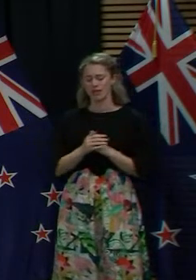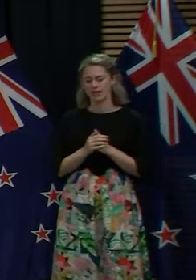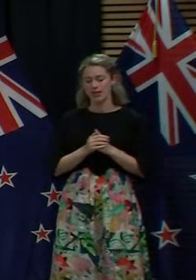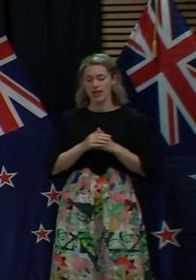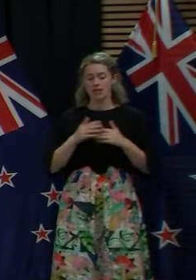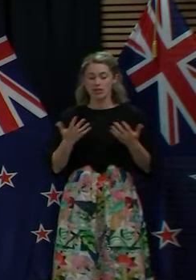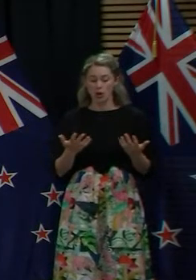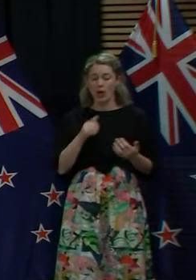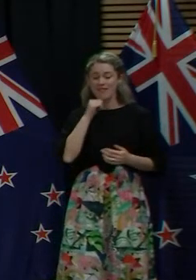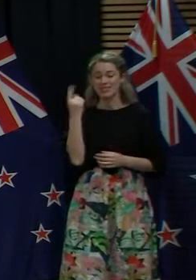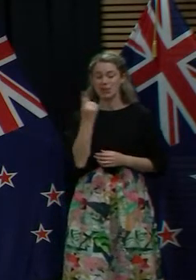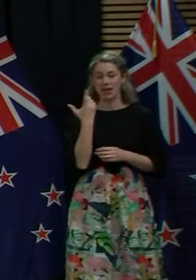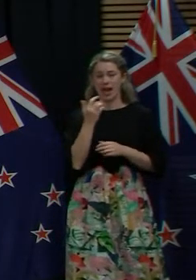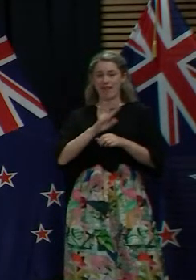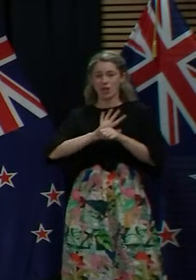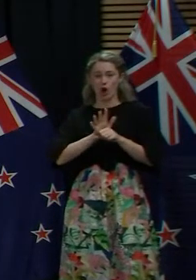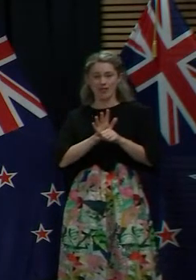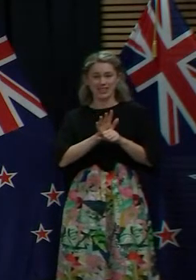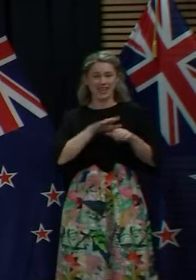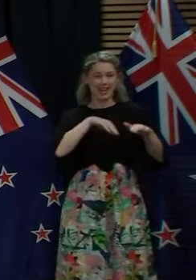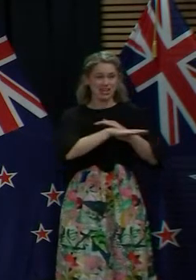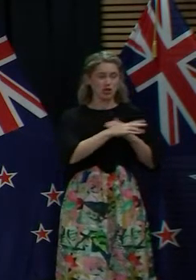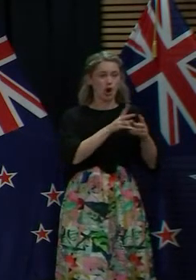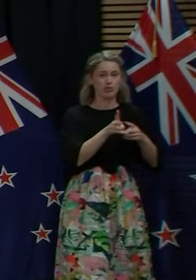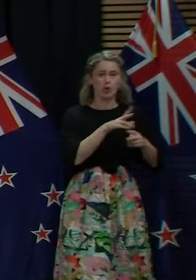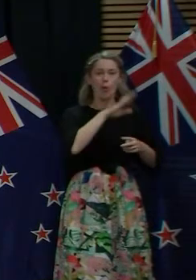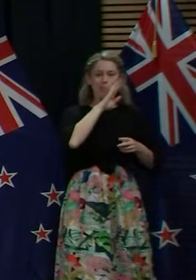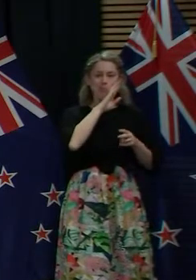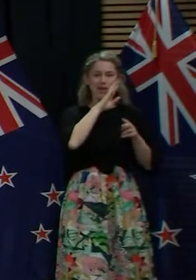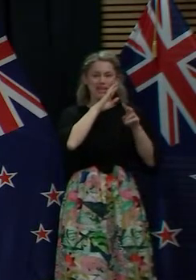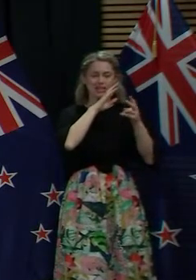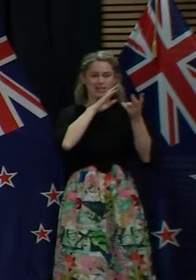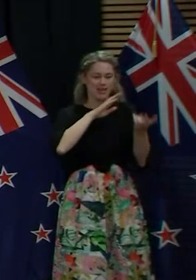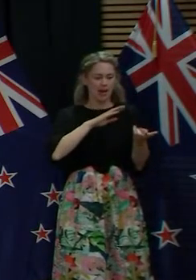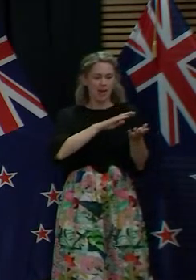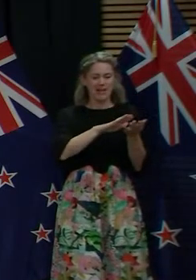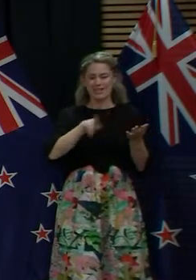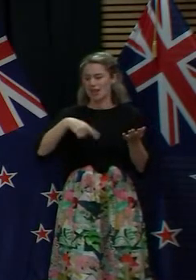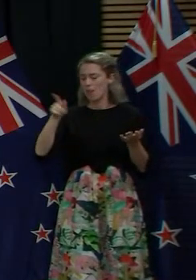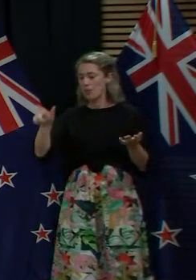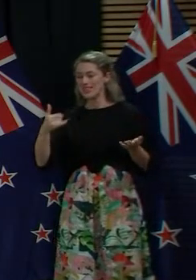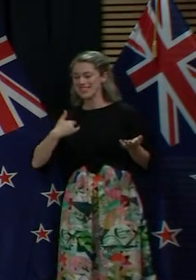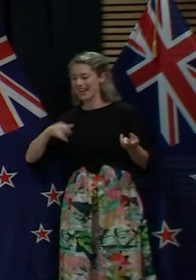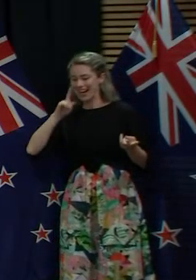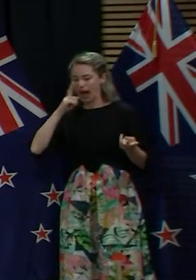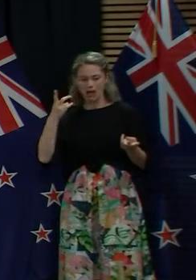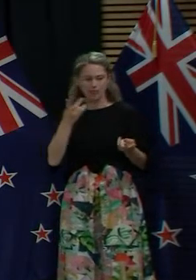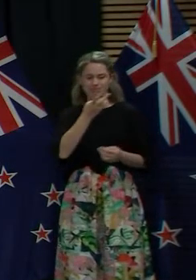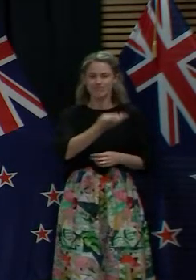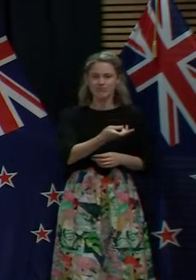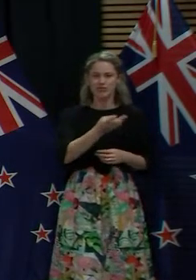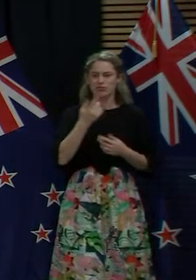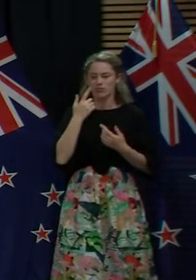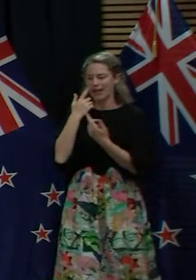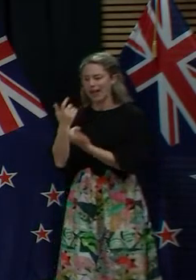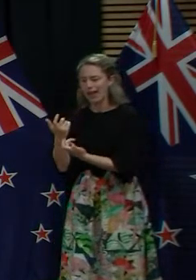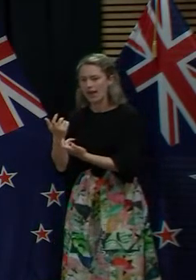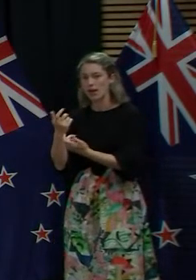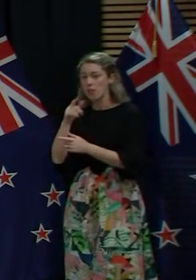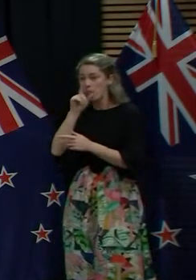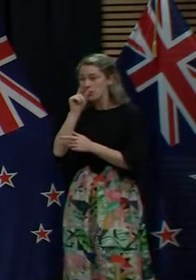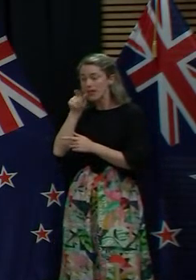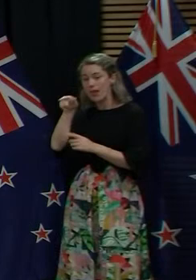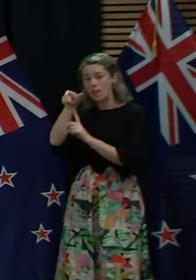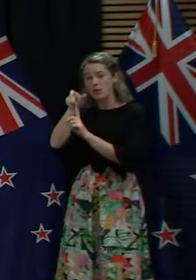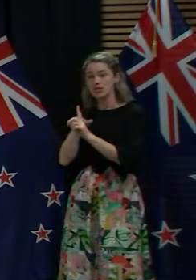a bed with someone who's got COVID or an ICU bed, that's someone else who can't receive that care, and that care may have been not necessarily urgent care,